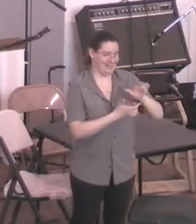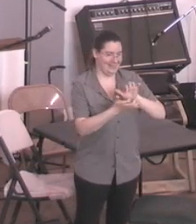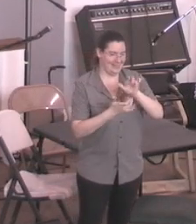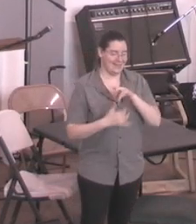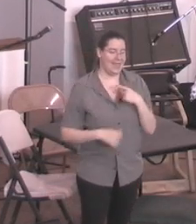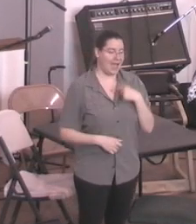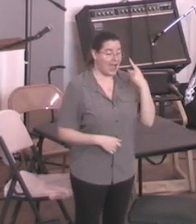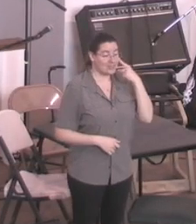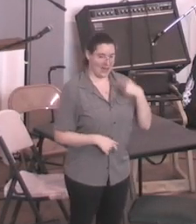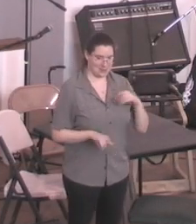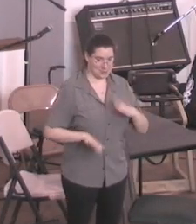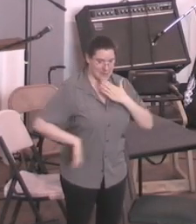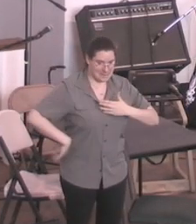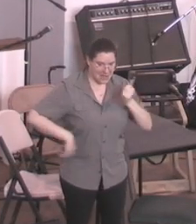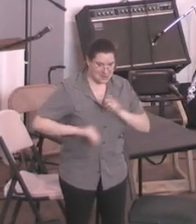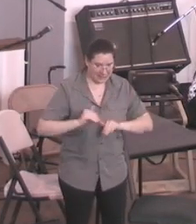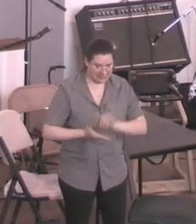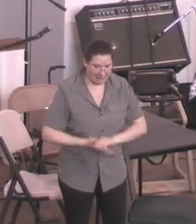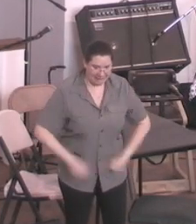I thought I was doing better than that.